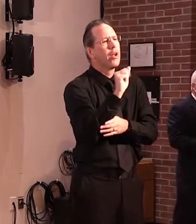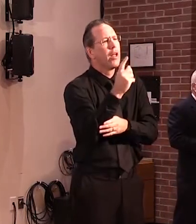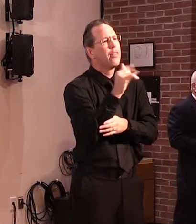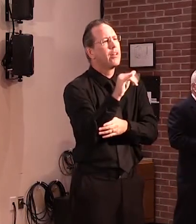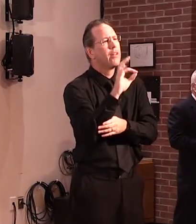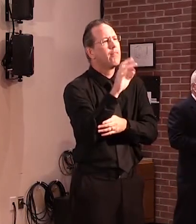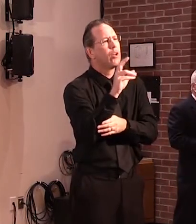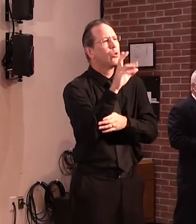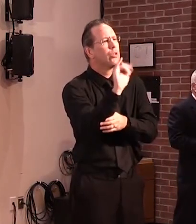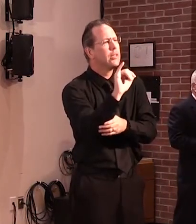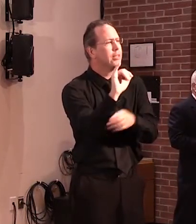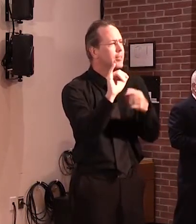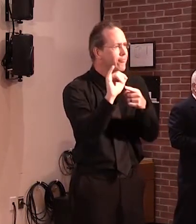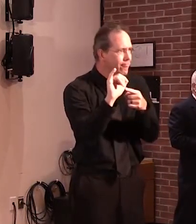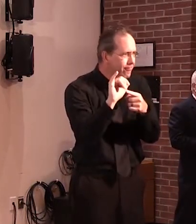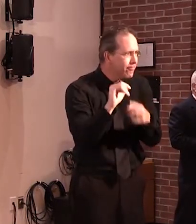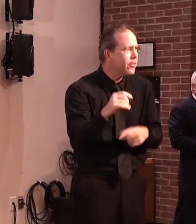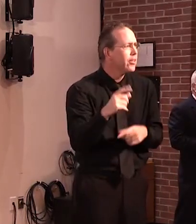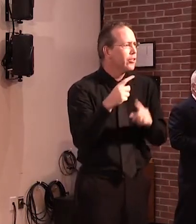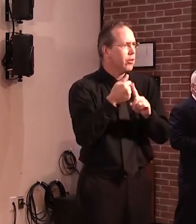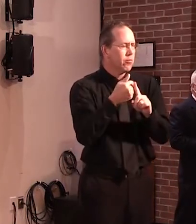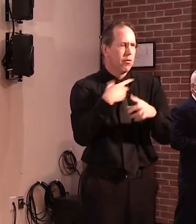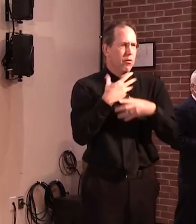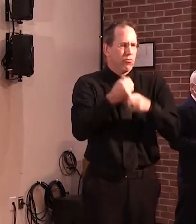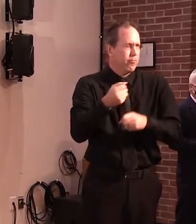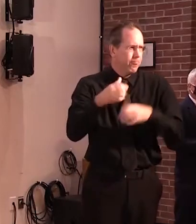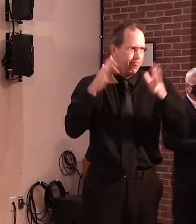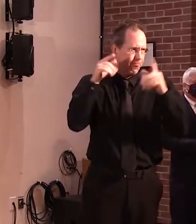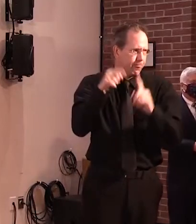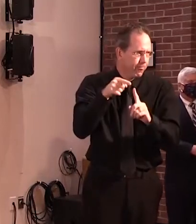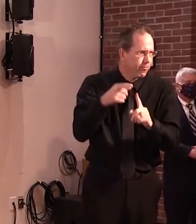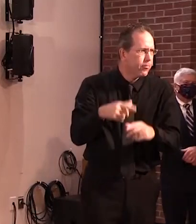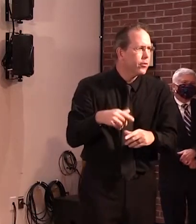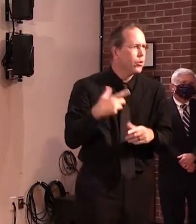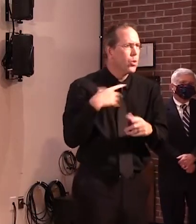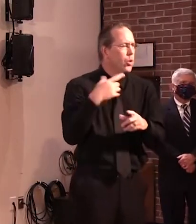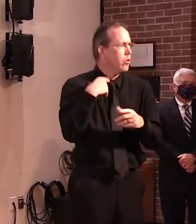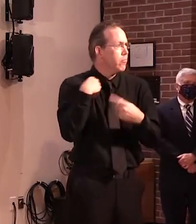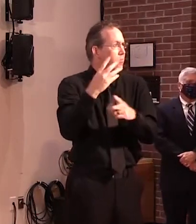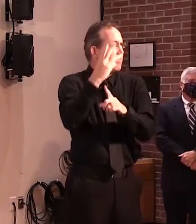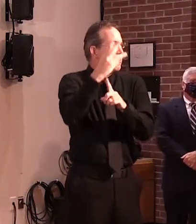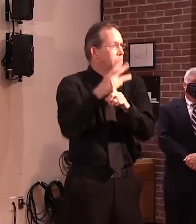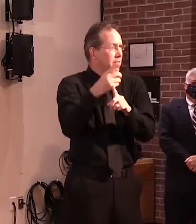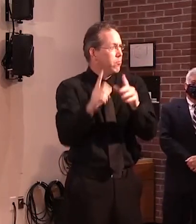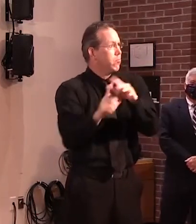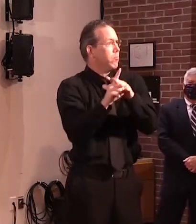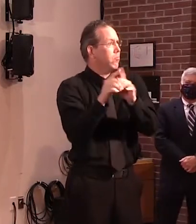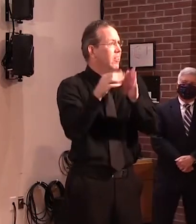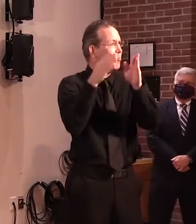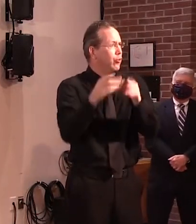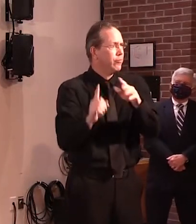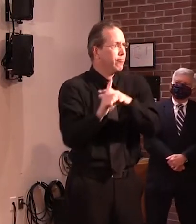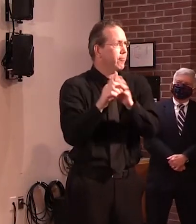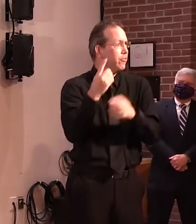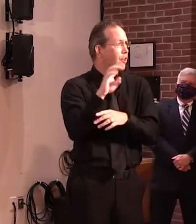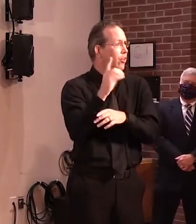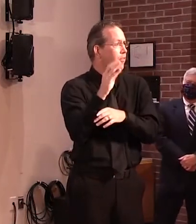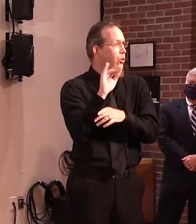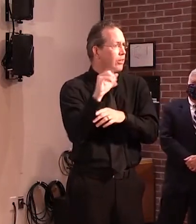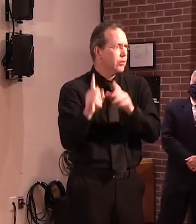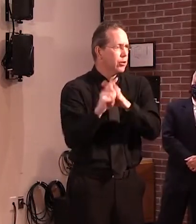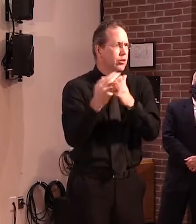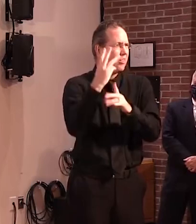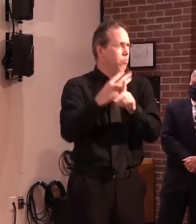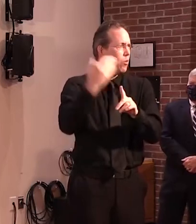he's someone I've been so impressed with over the last 6 months. He tells it like it is, and in a way that most of us